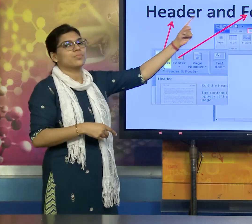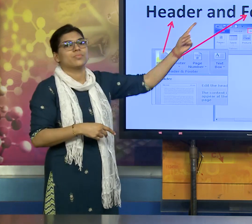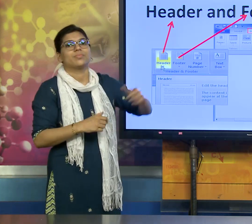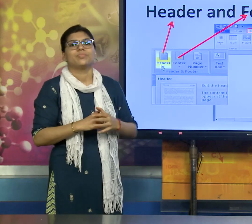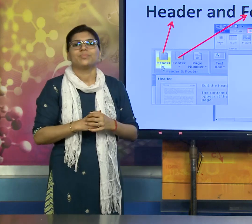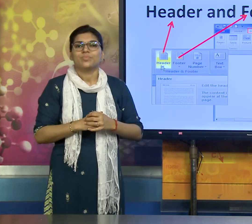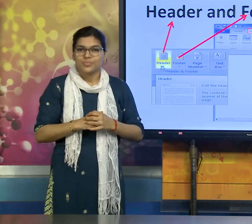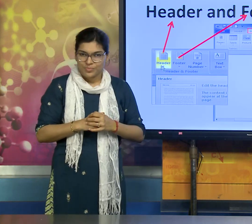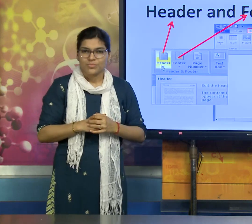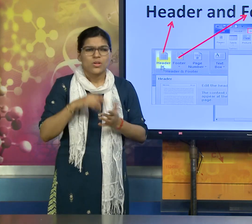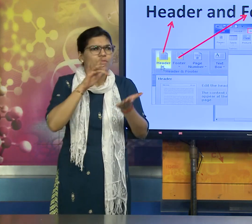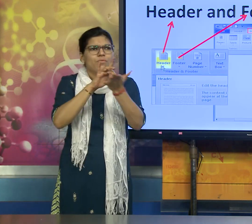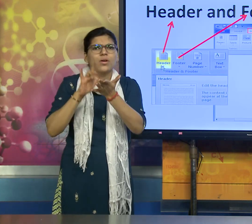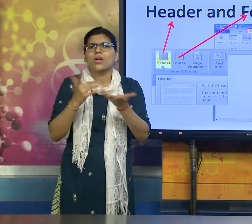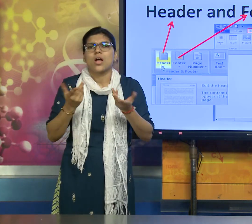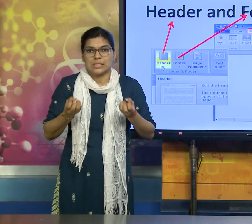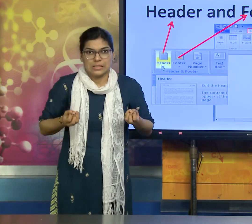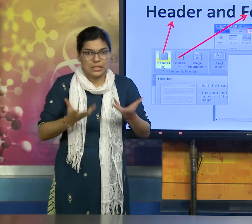Header and footer are different things.